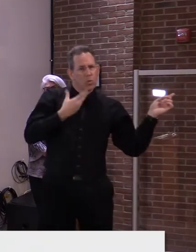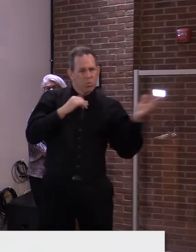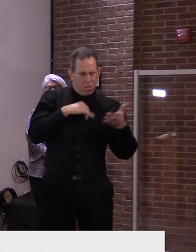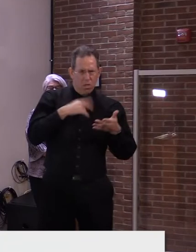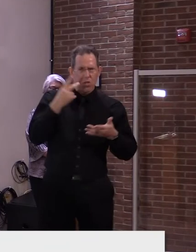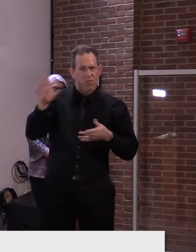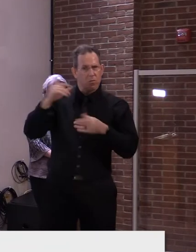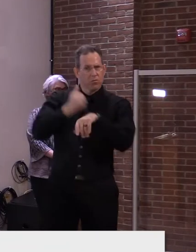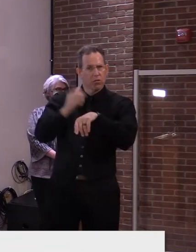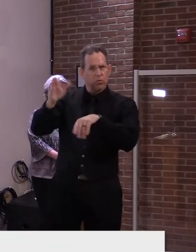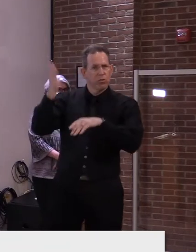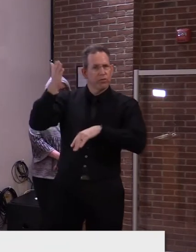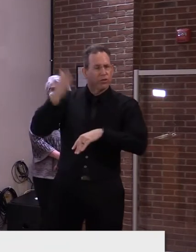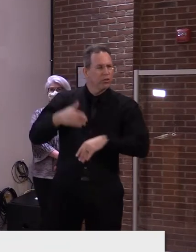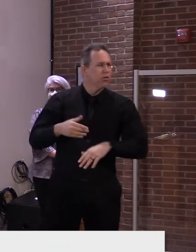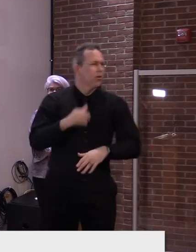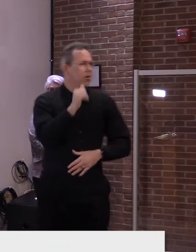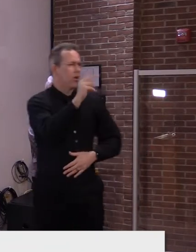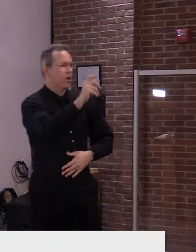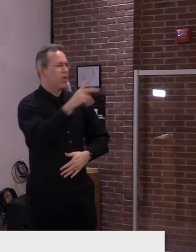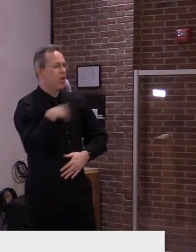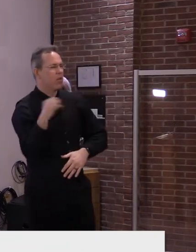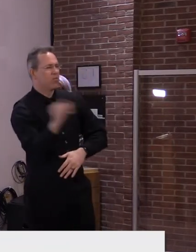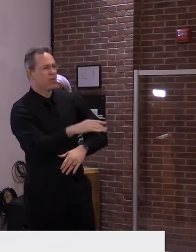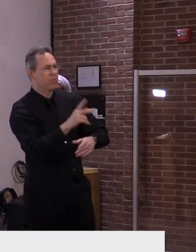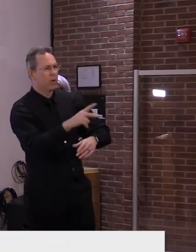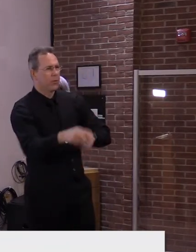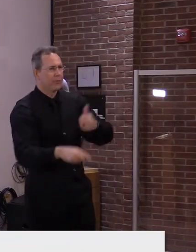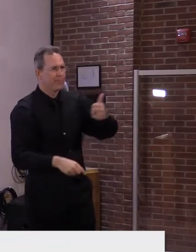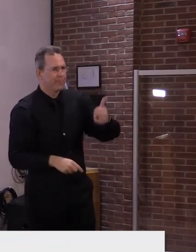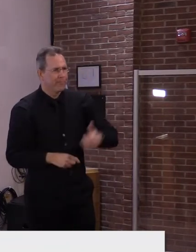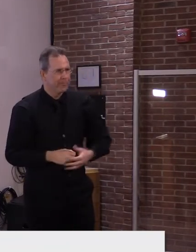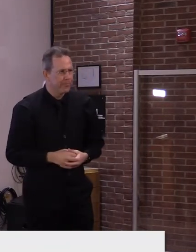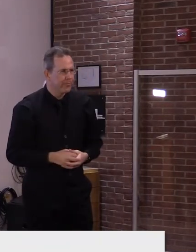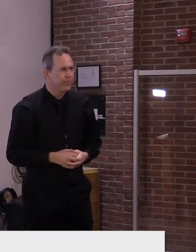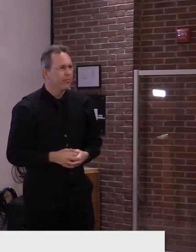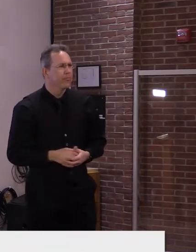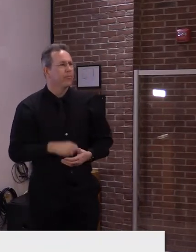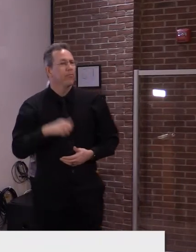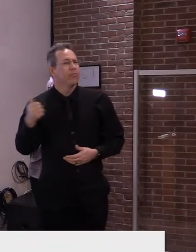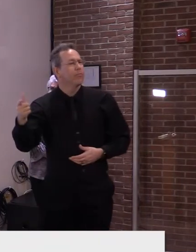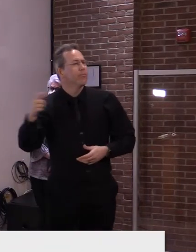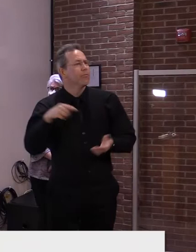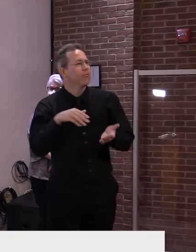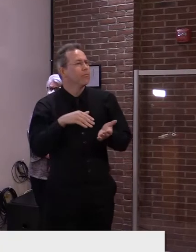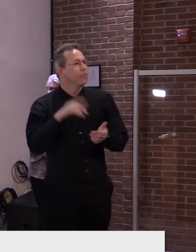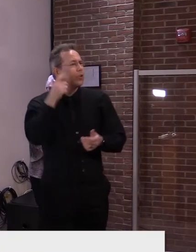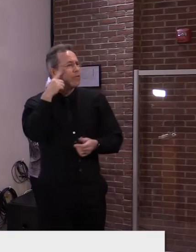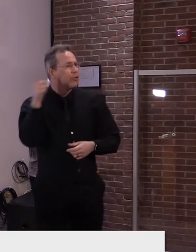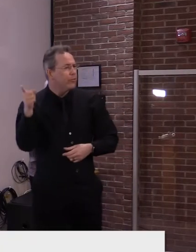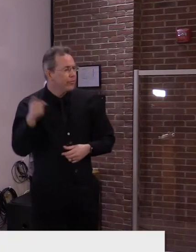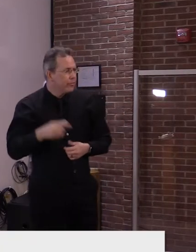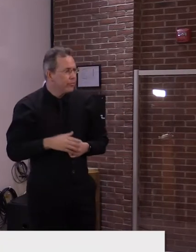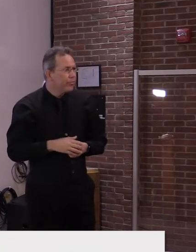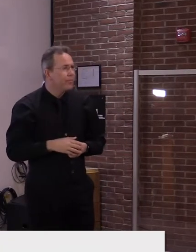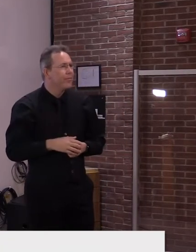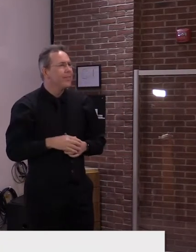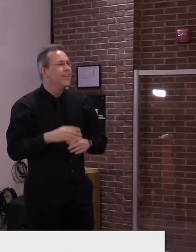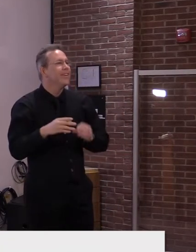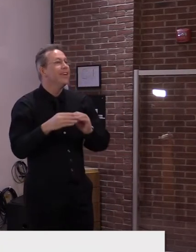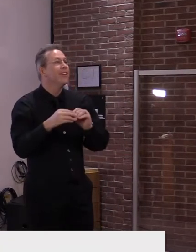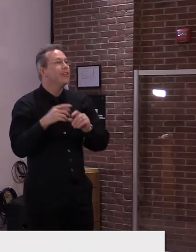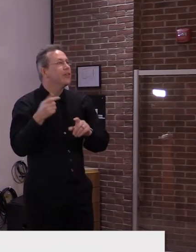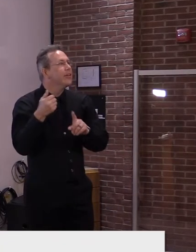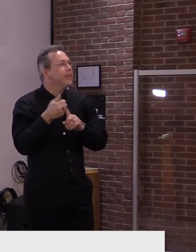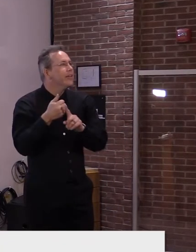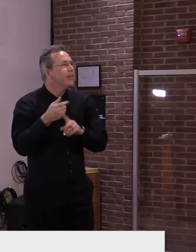everybody. And I might also add, Dr. Levine, if that includes the 18-year-olds, when you